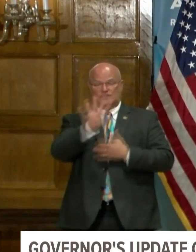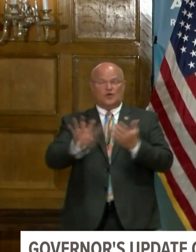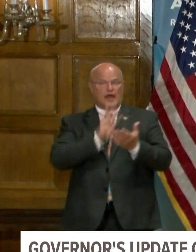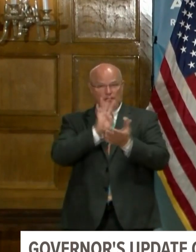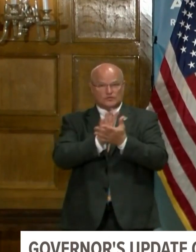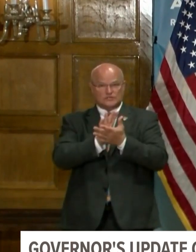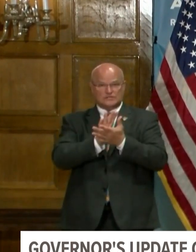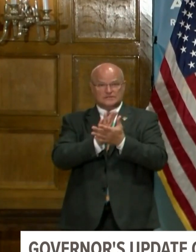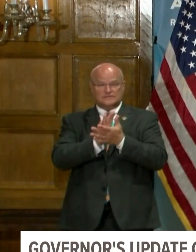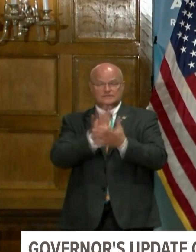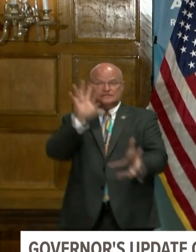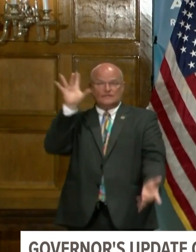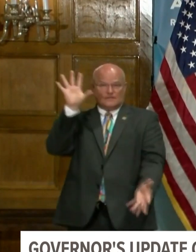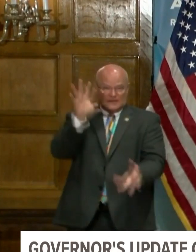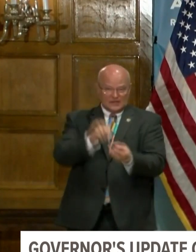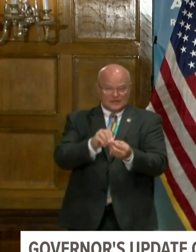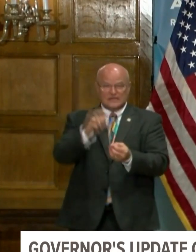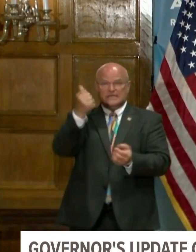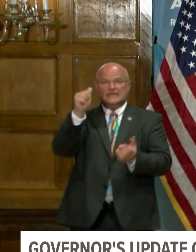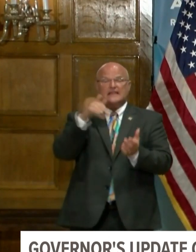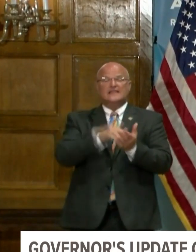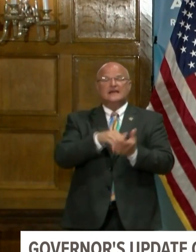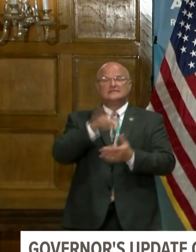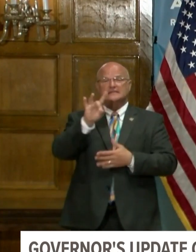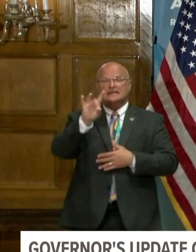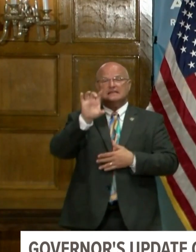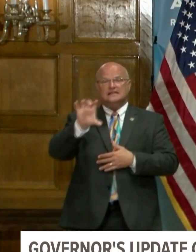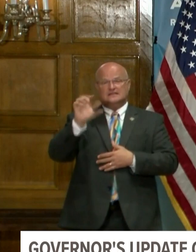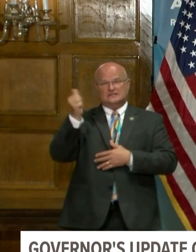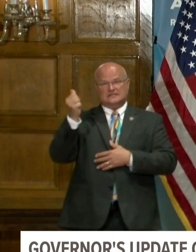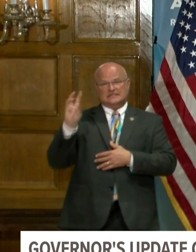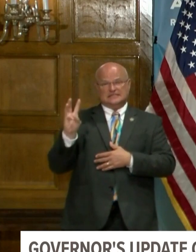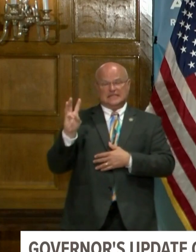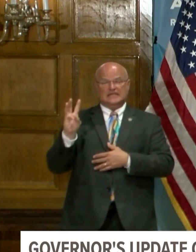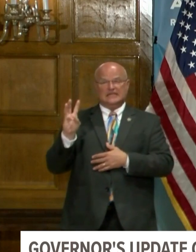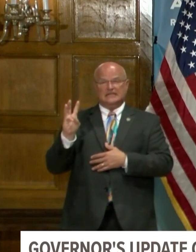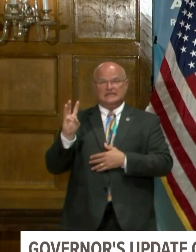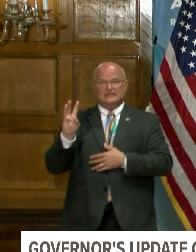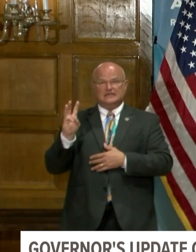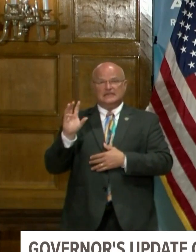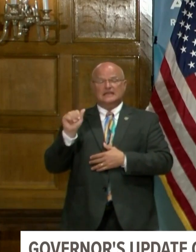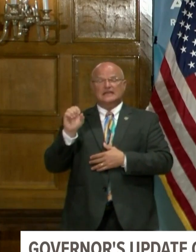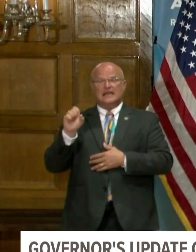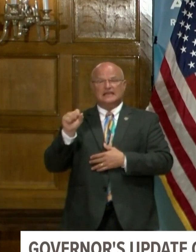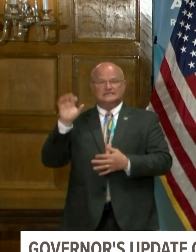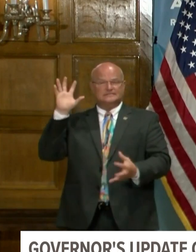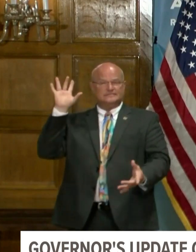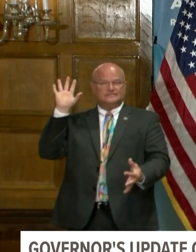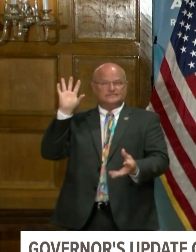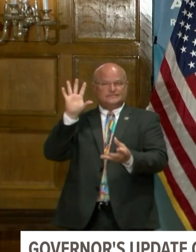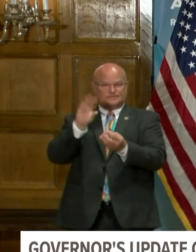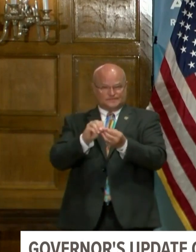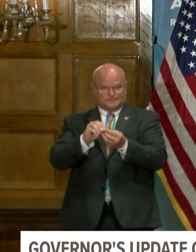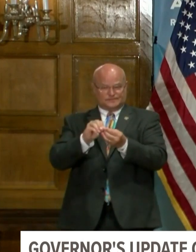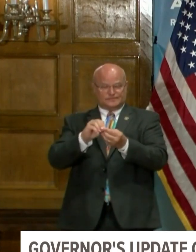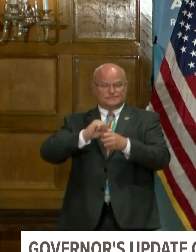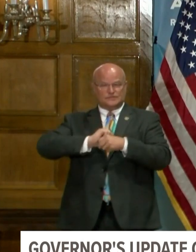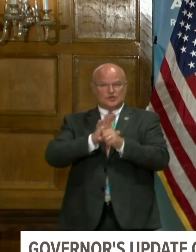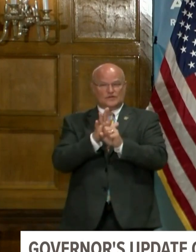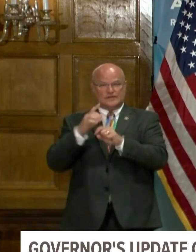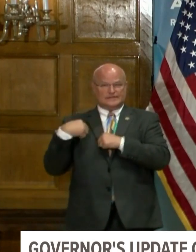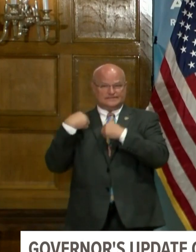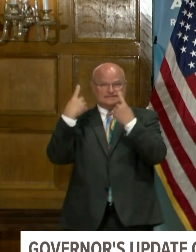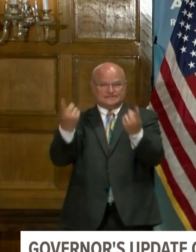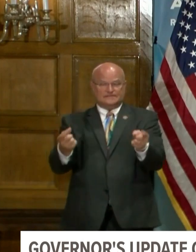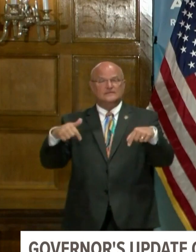hours. That brings our total to 10,816 cases cumulative of COVID-19